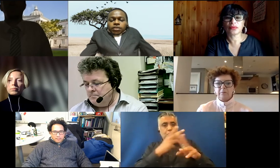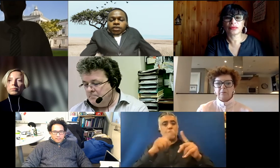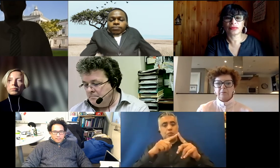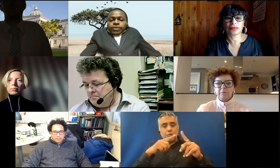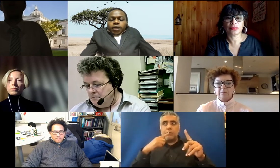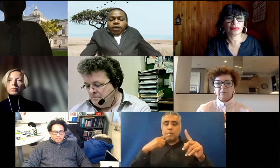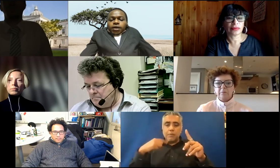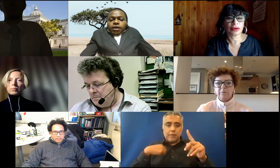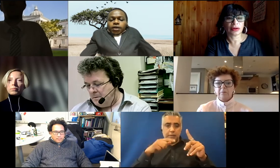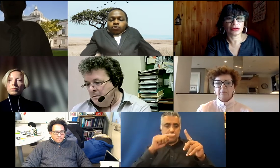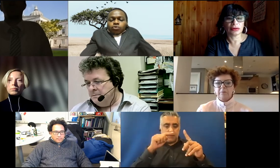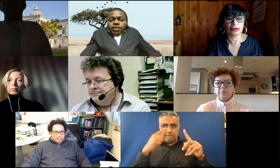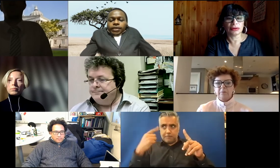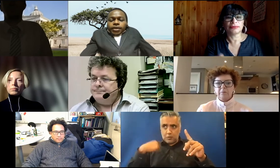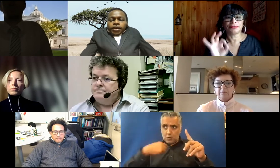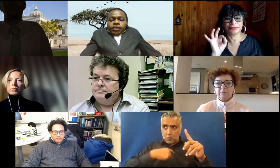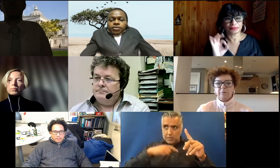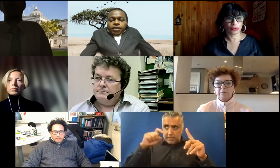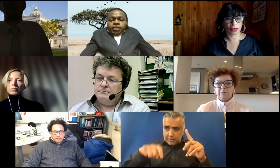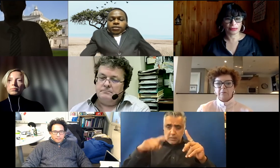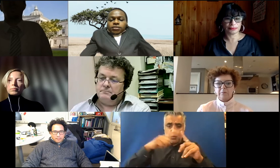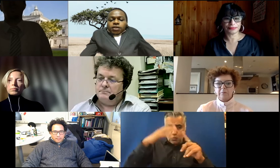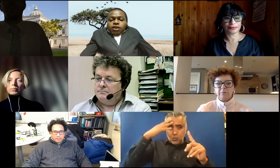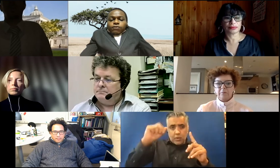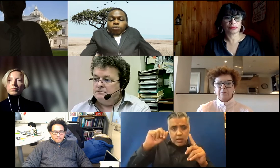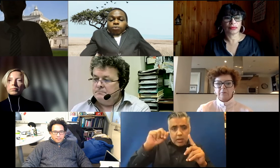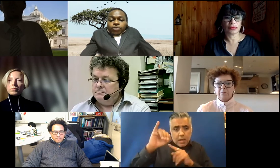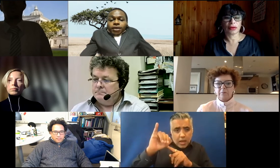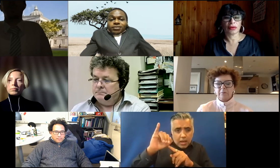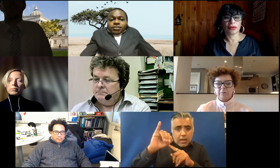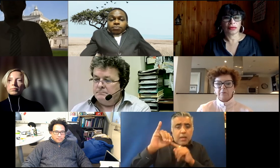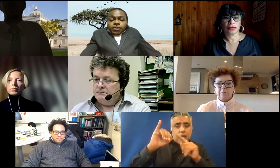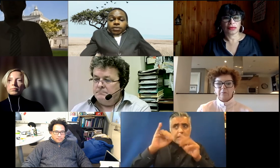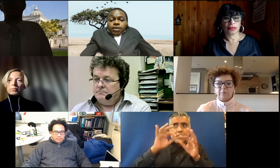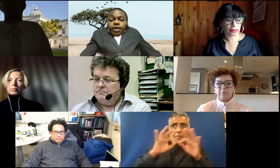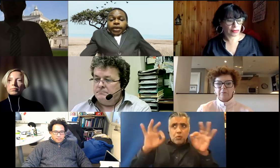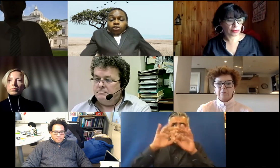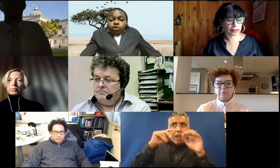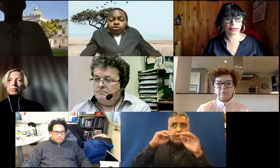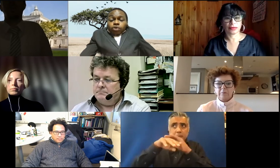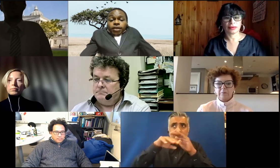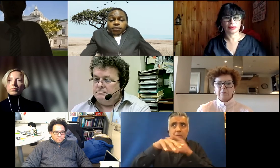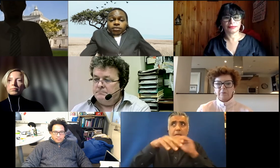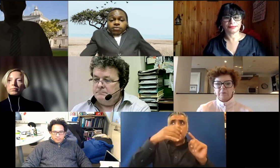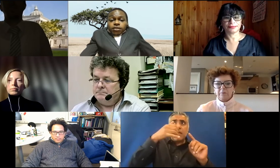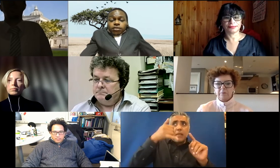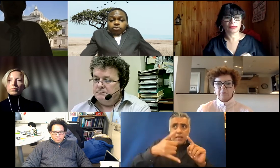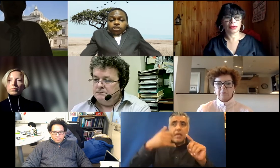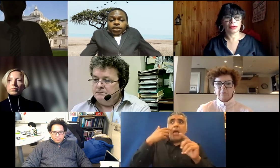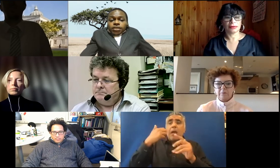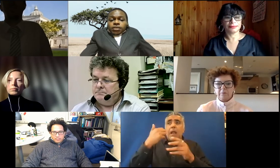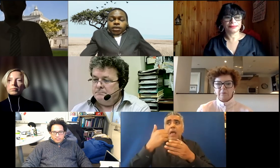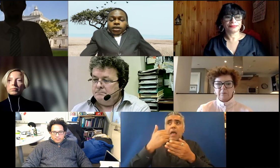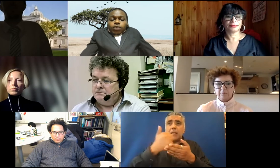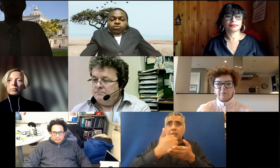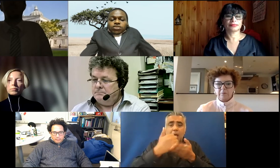potential here to look at AI as a catalyst for both accessibility and also assistive technology. And